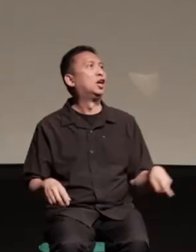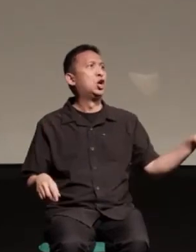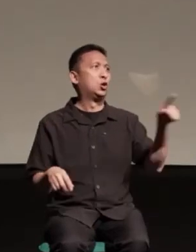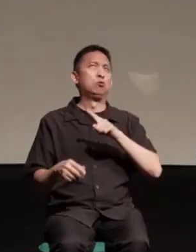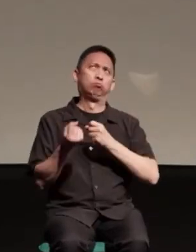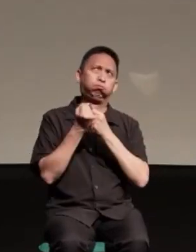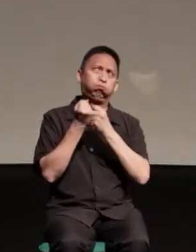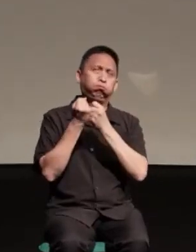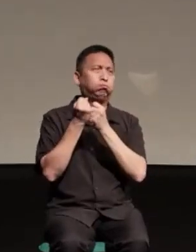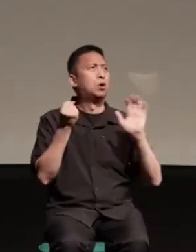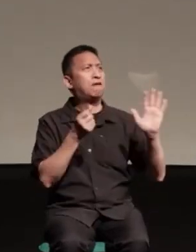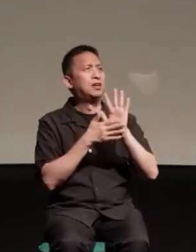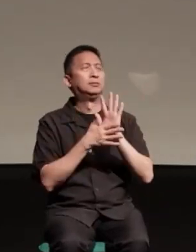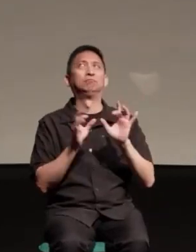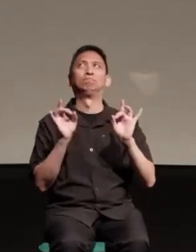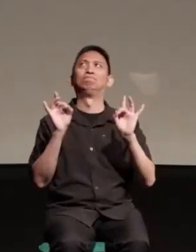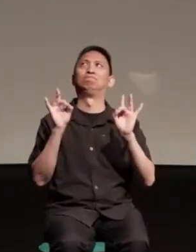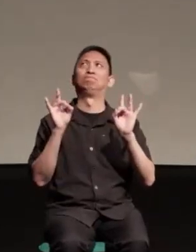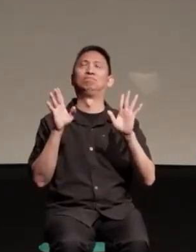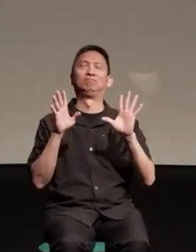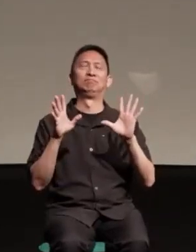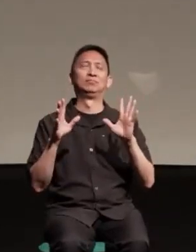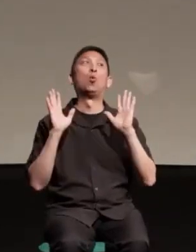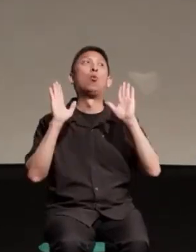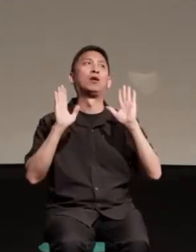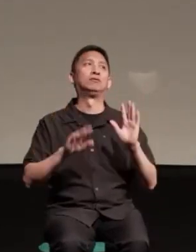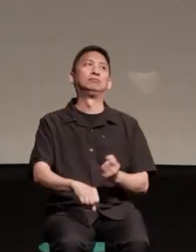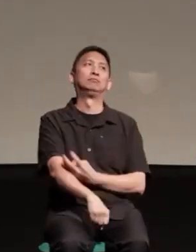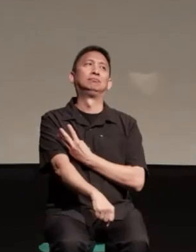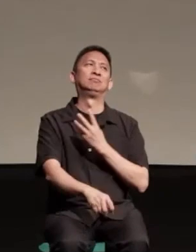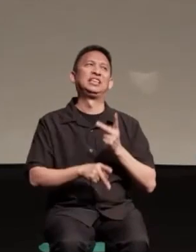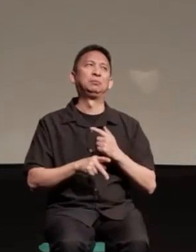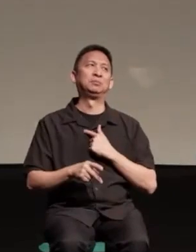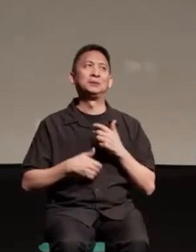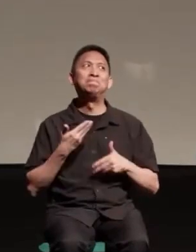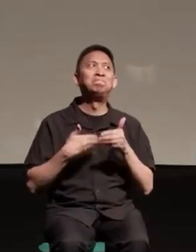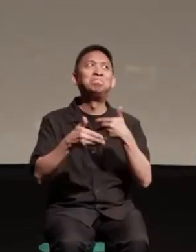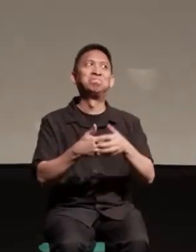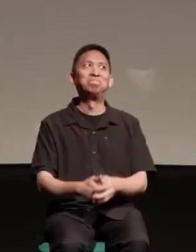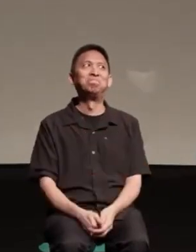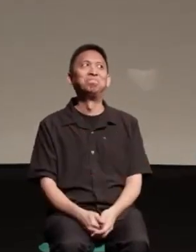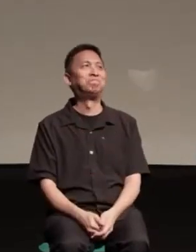think that really is what inspires me and keeps me going.